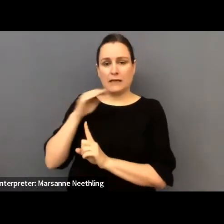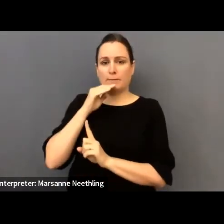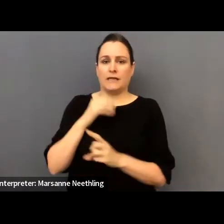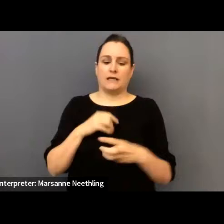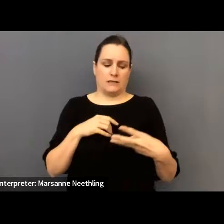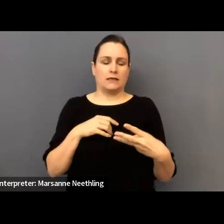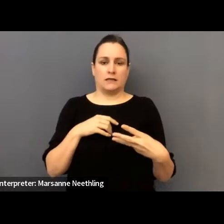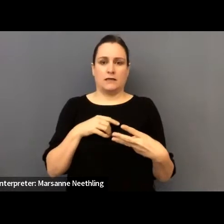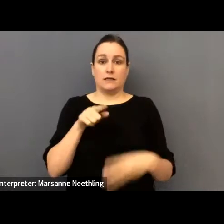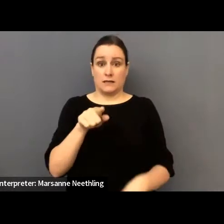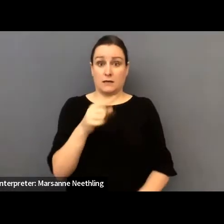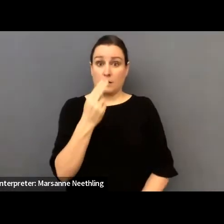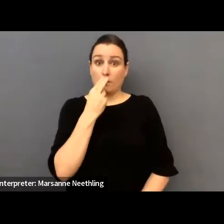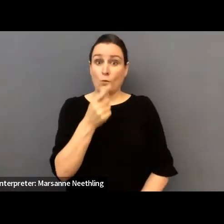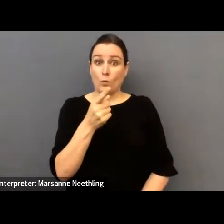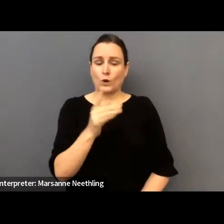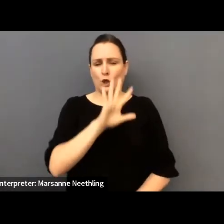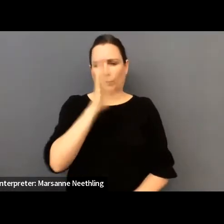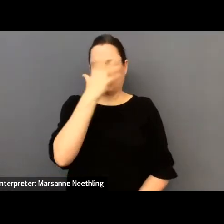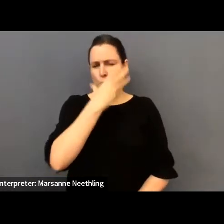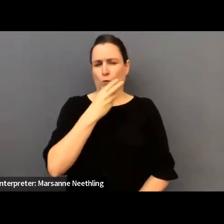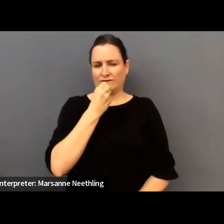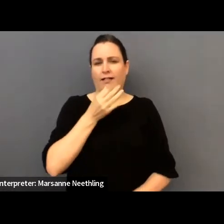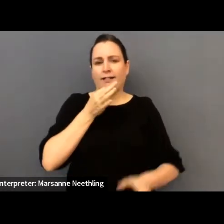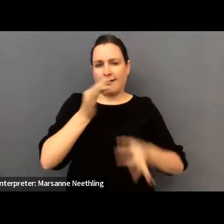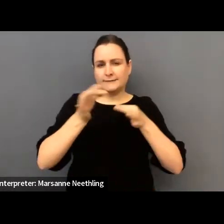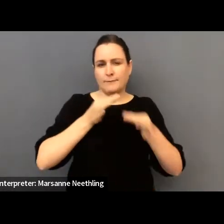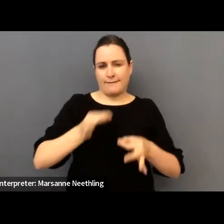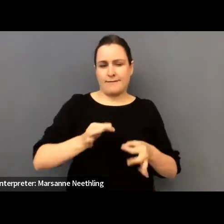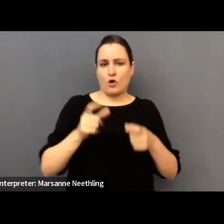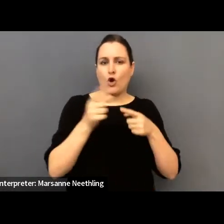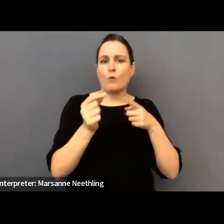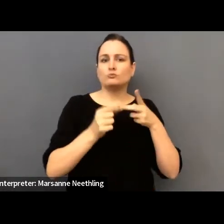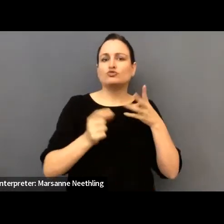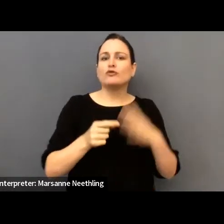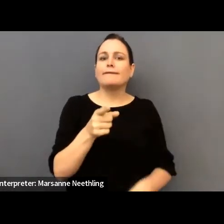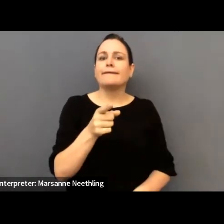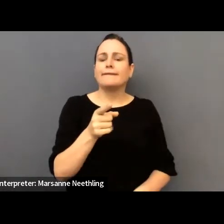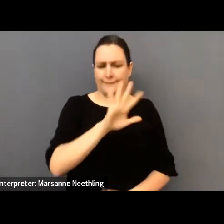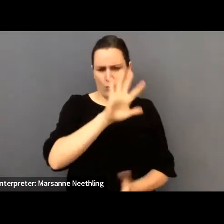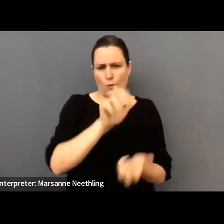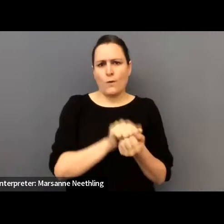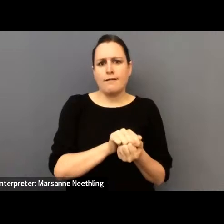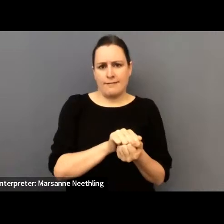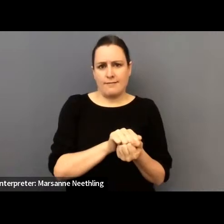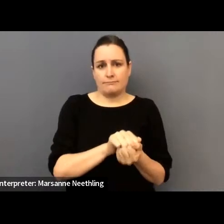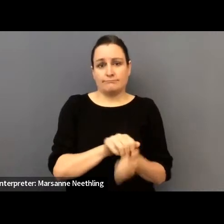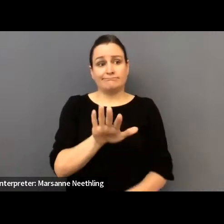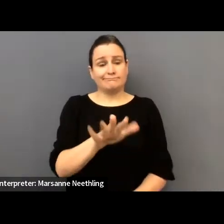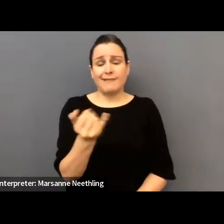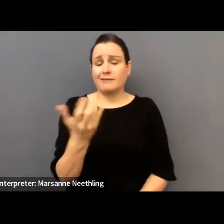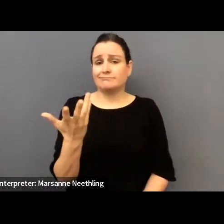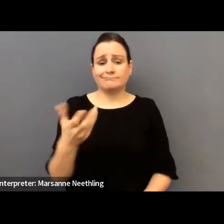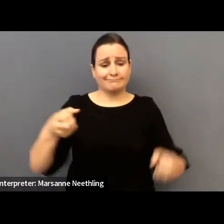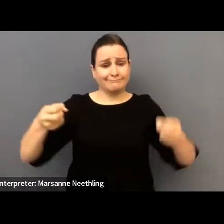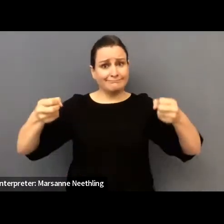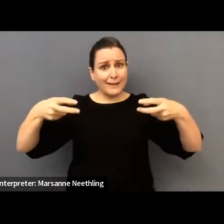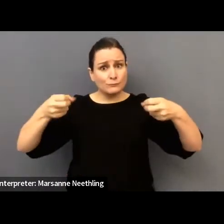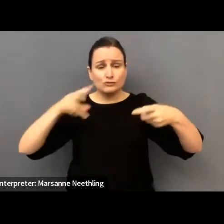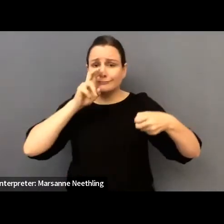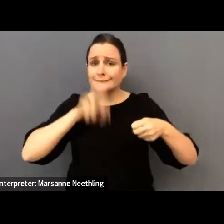that Murieki so beautifully explained as well, where we talk about captioning, we're